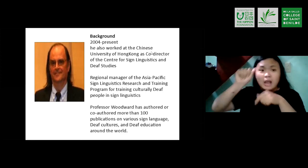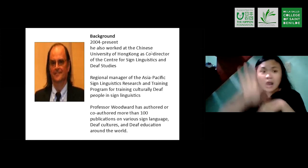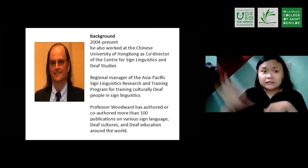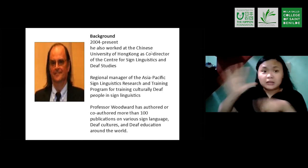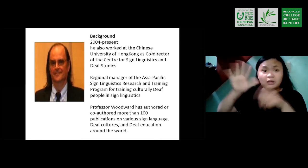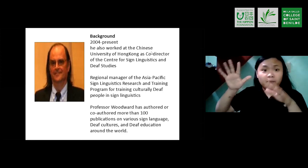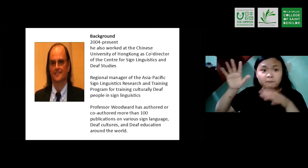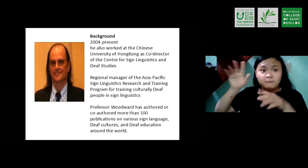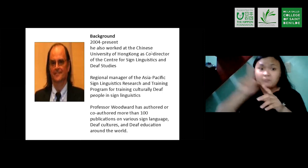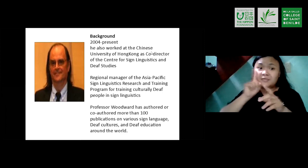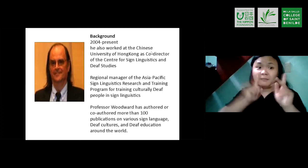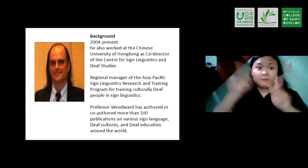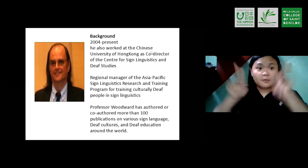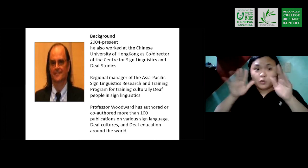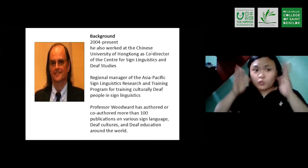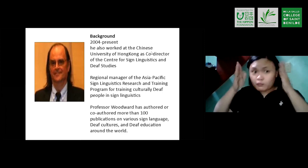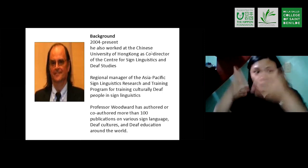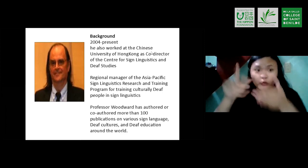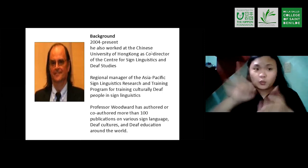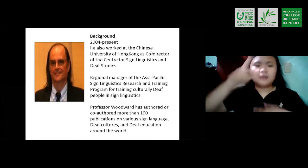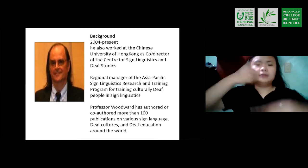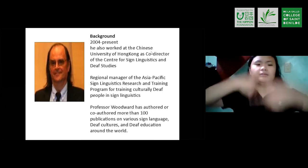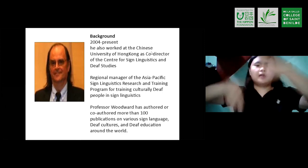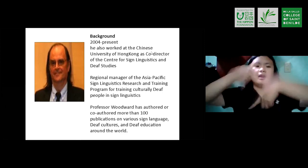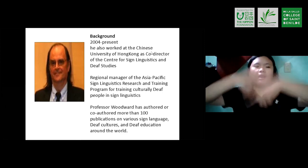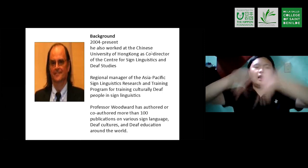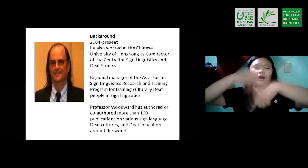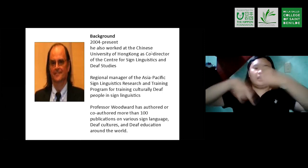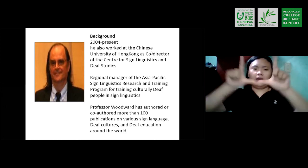communities to create materials,